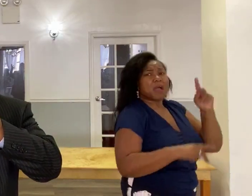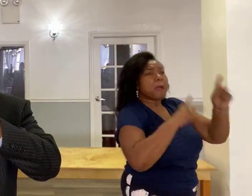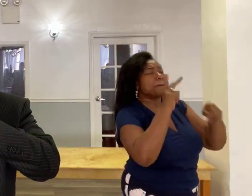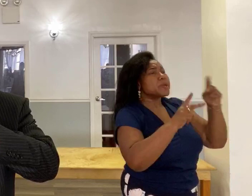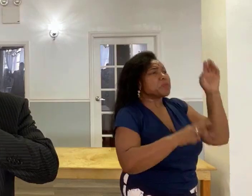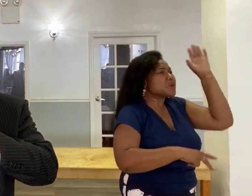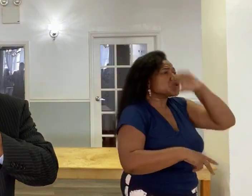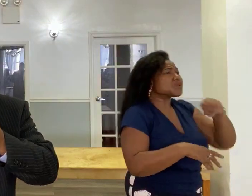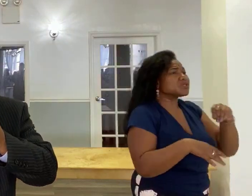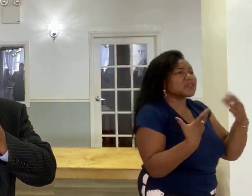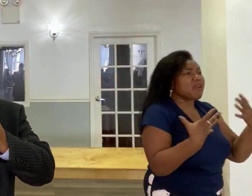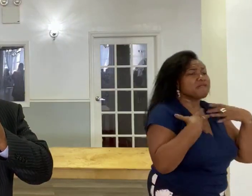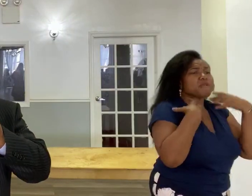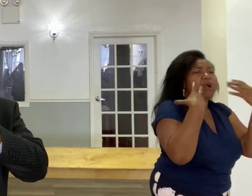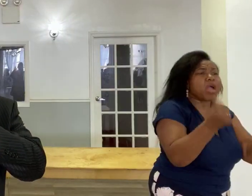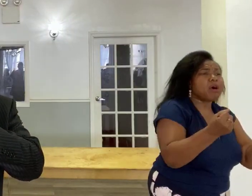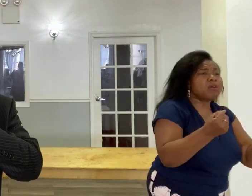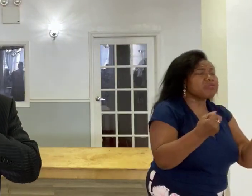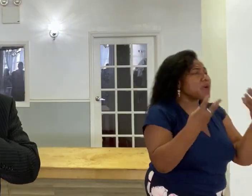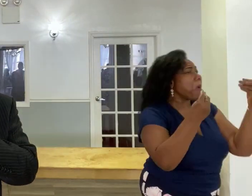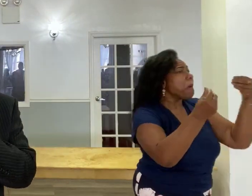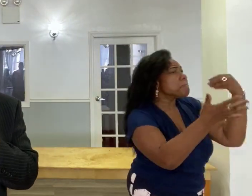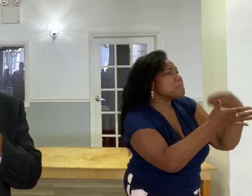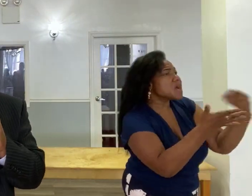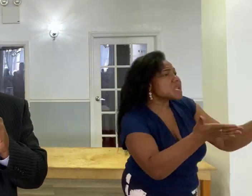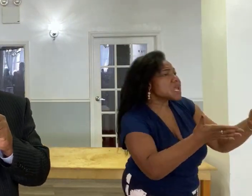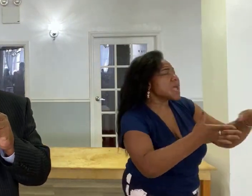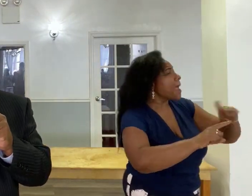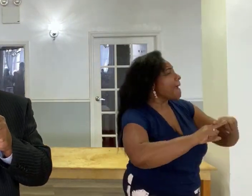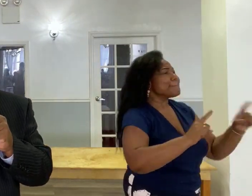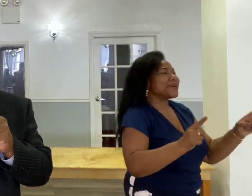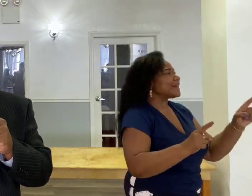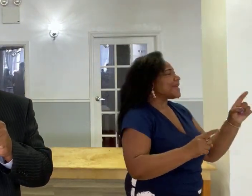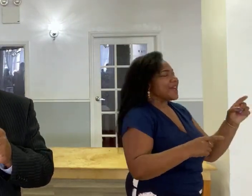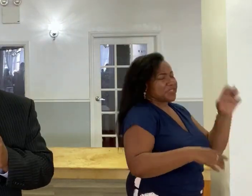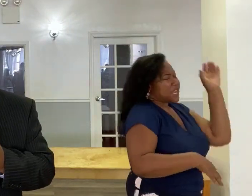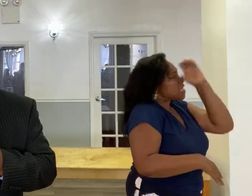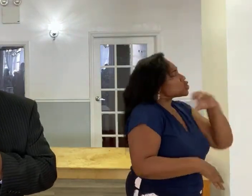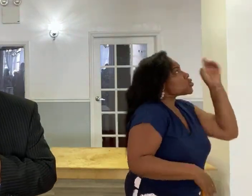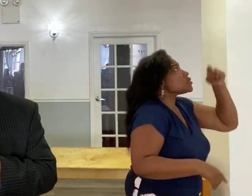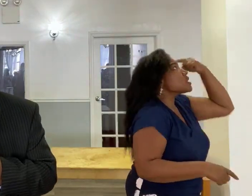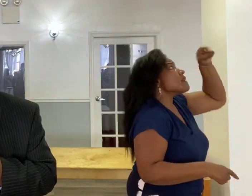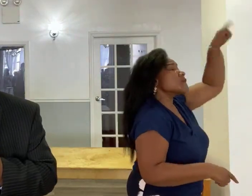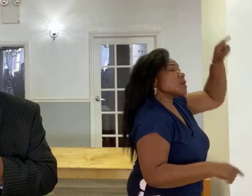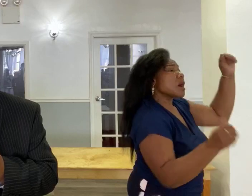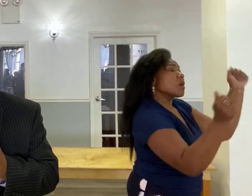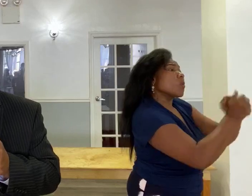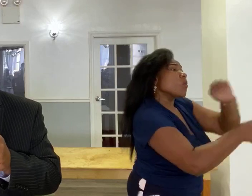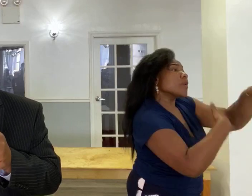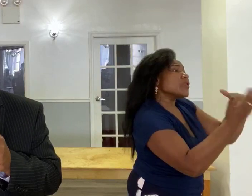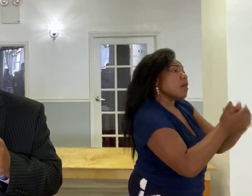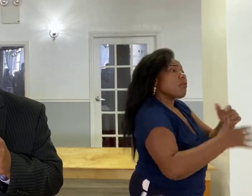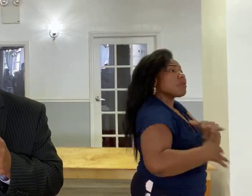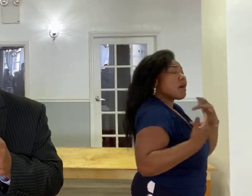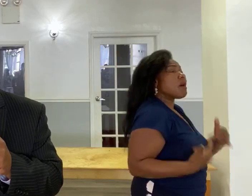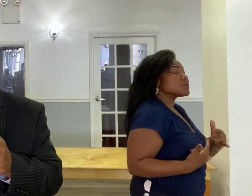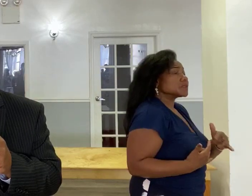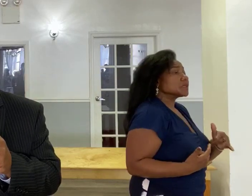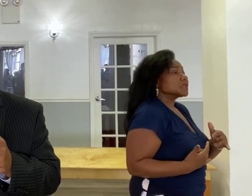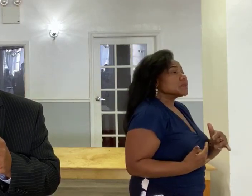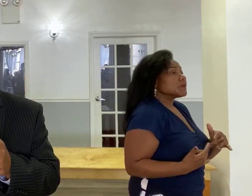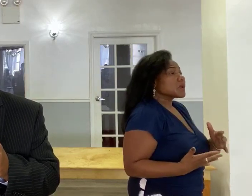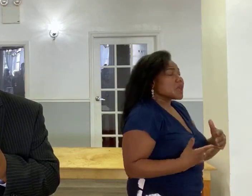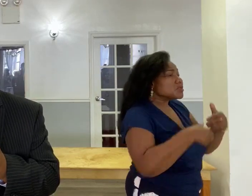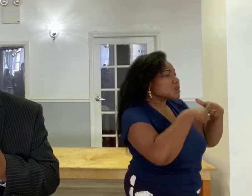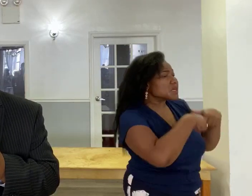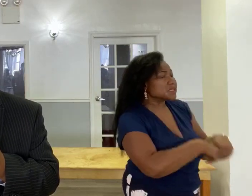to get cured. They're searching for many different things, but are they searching with the heart? And that's how God, if we find God, we're still in the